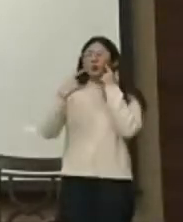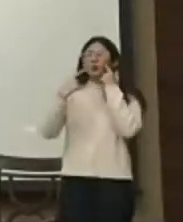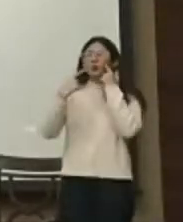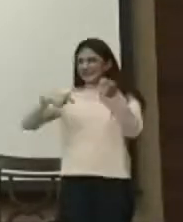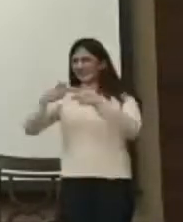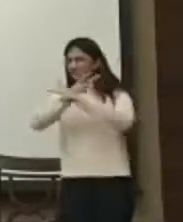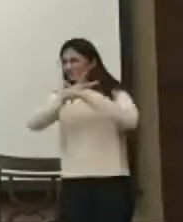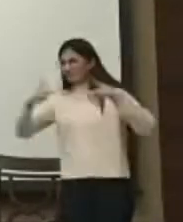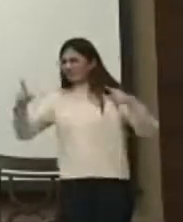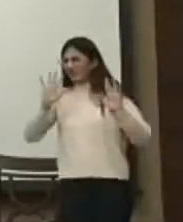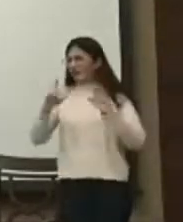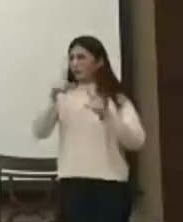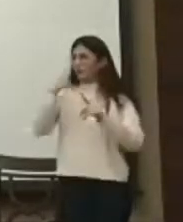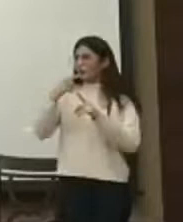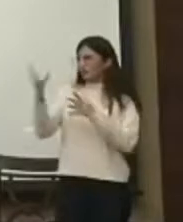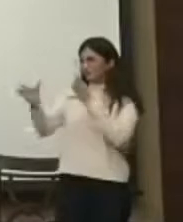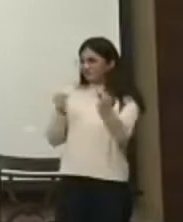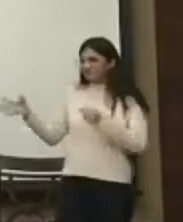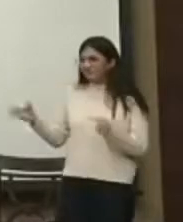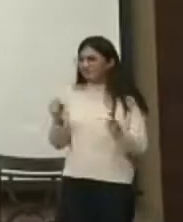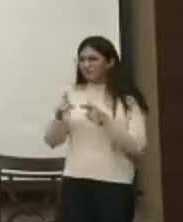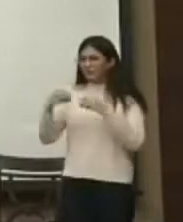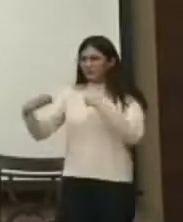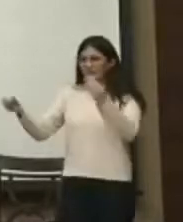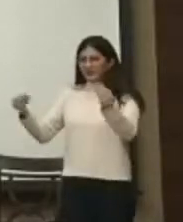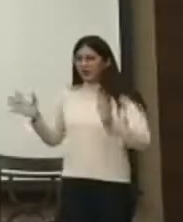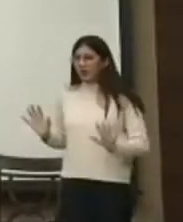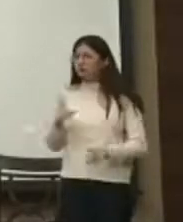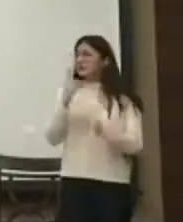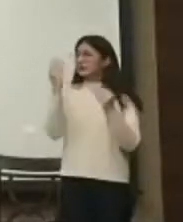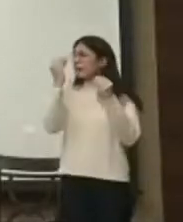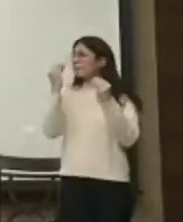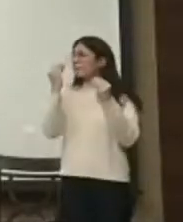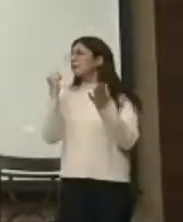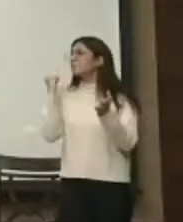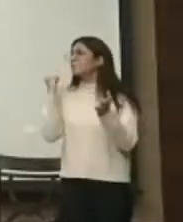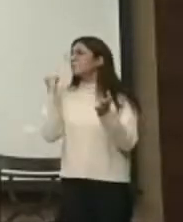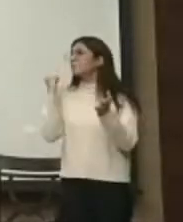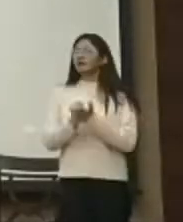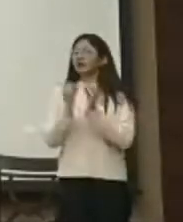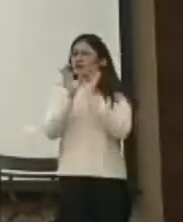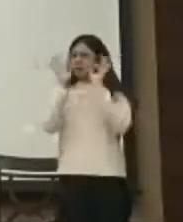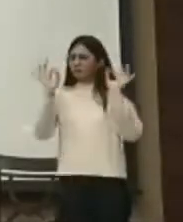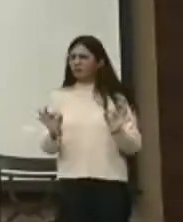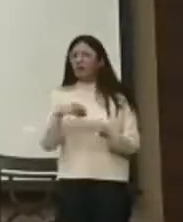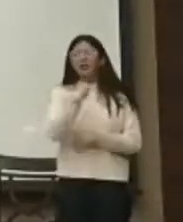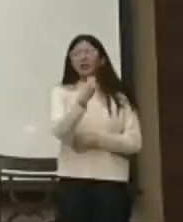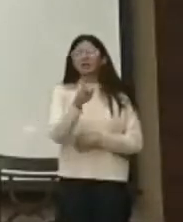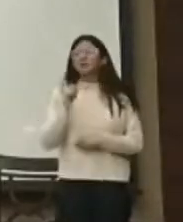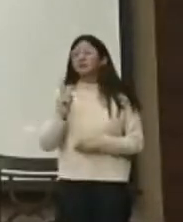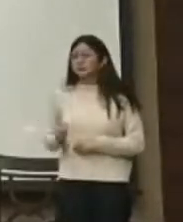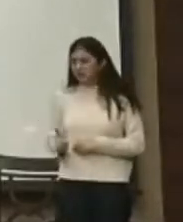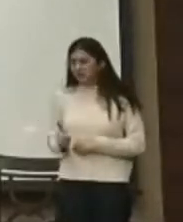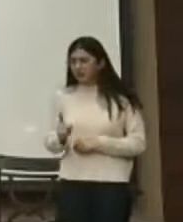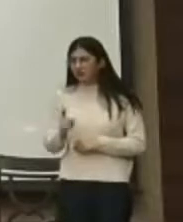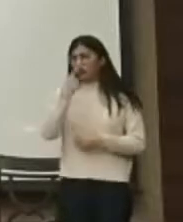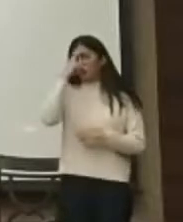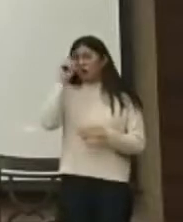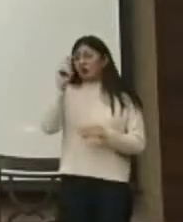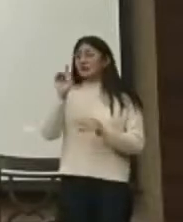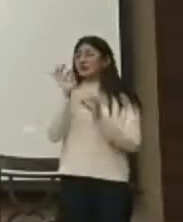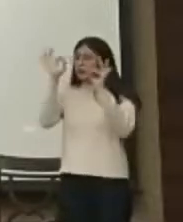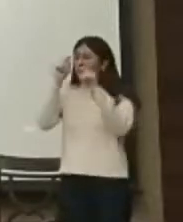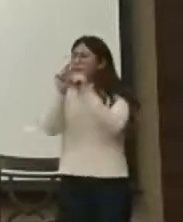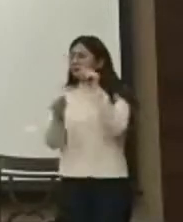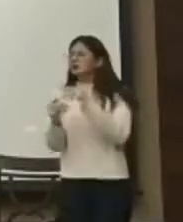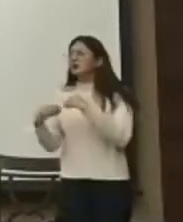should certainly mandatorily contain a certain element or certain percentage of employment set apart for persons